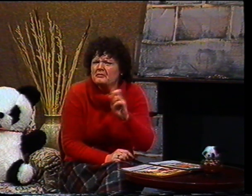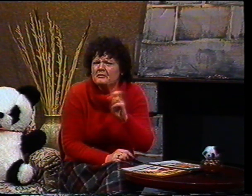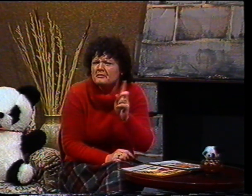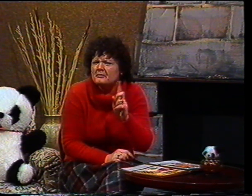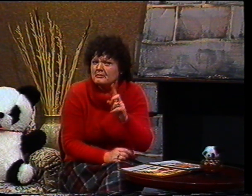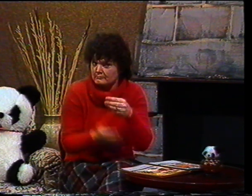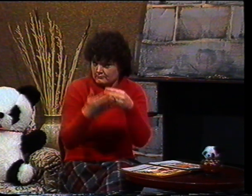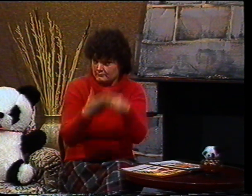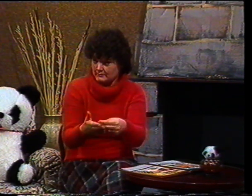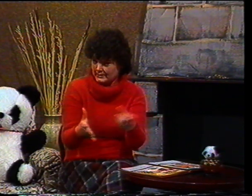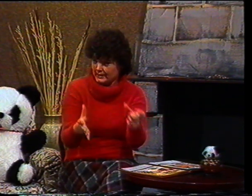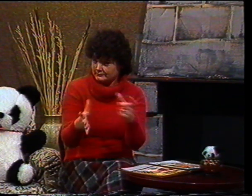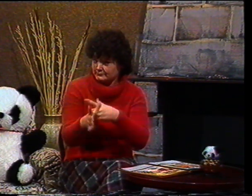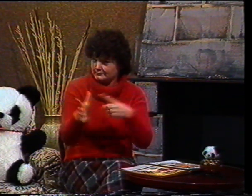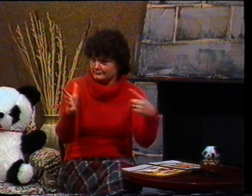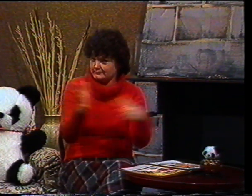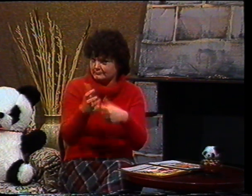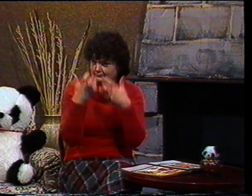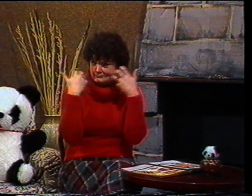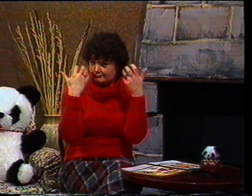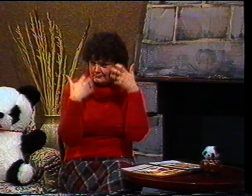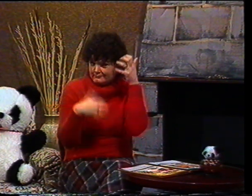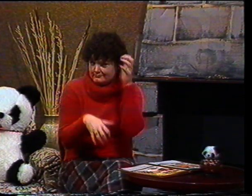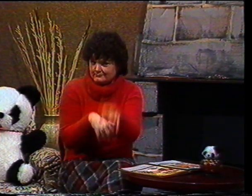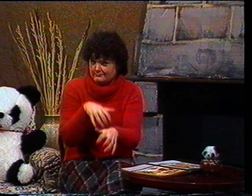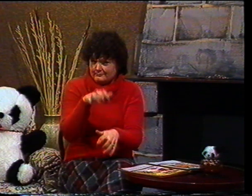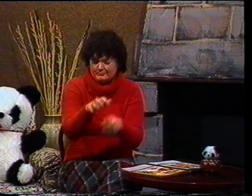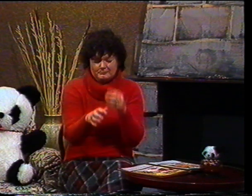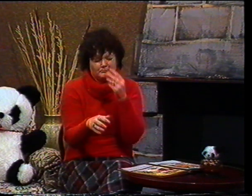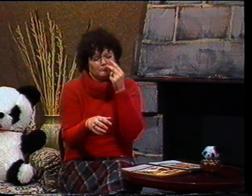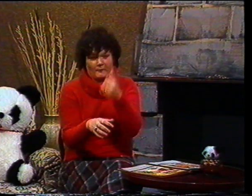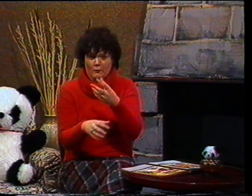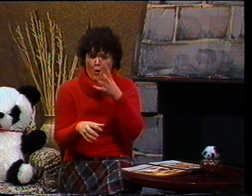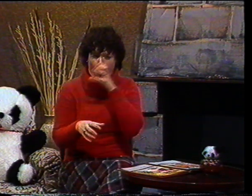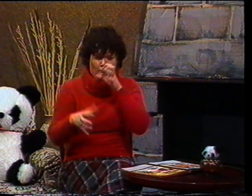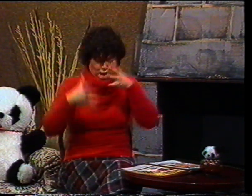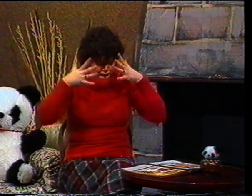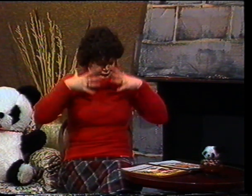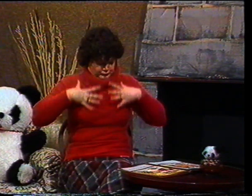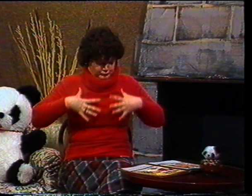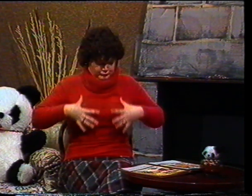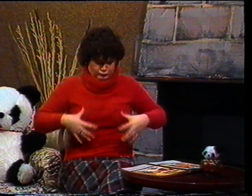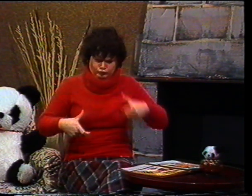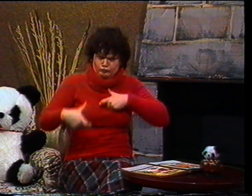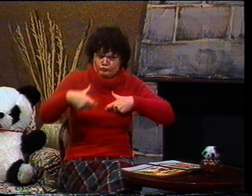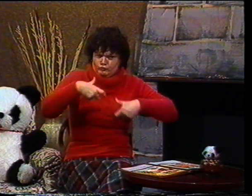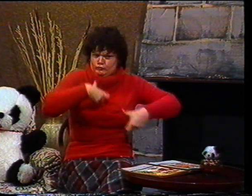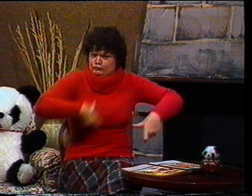back with?" "She'd bought a cat. A beautiful orange